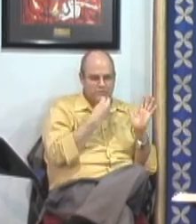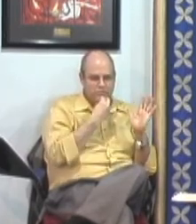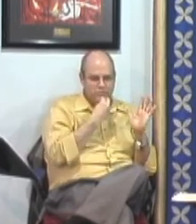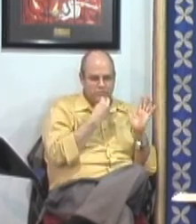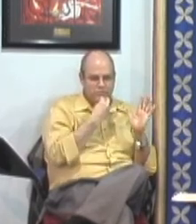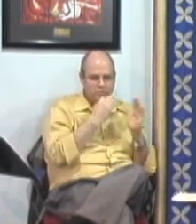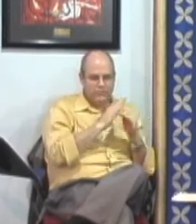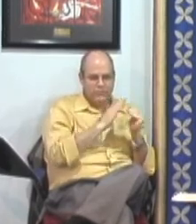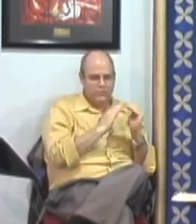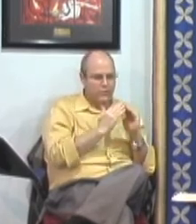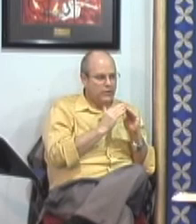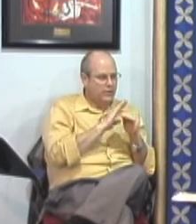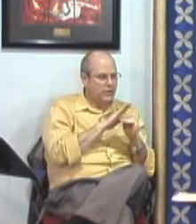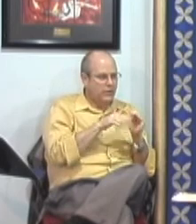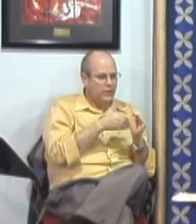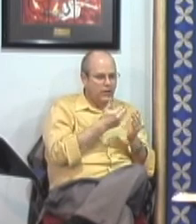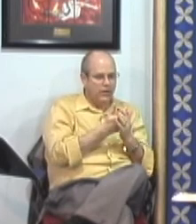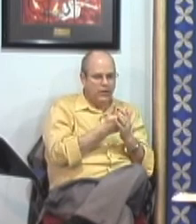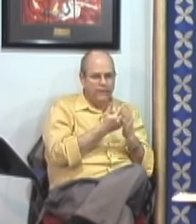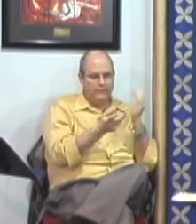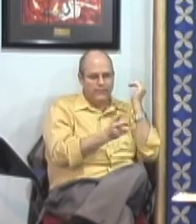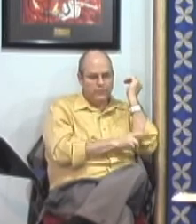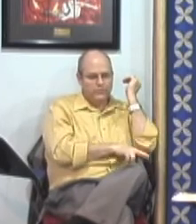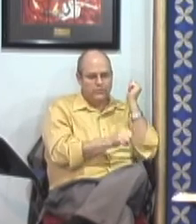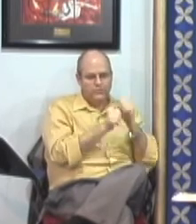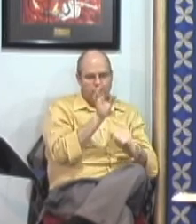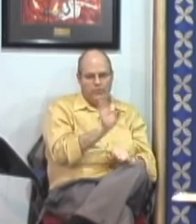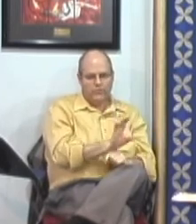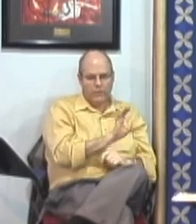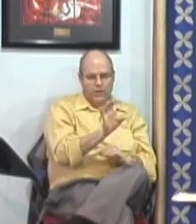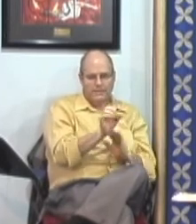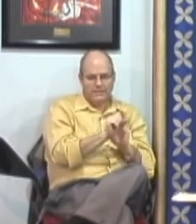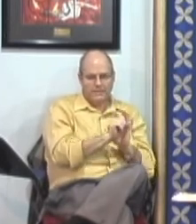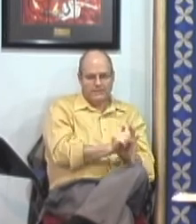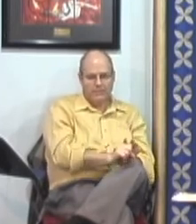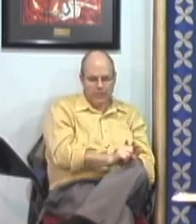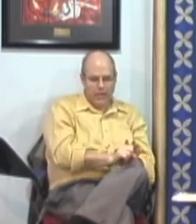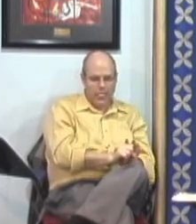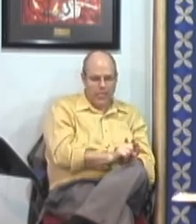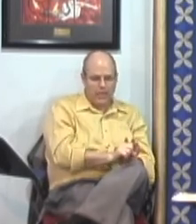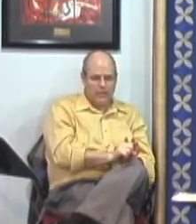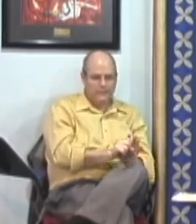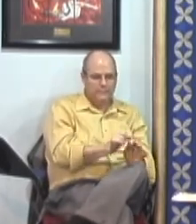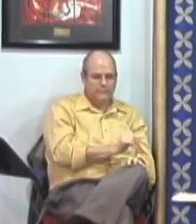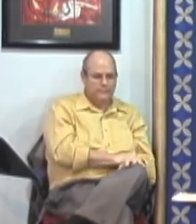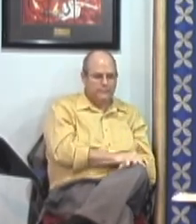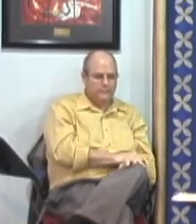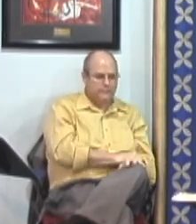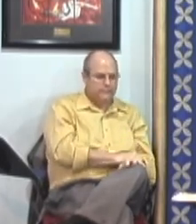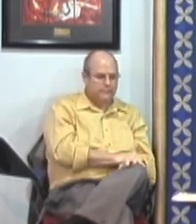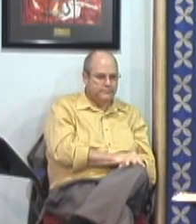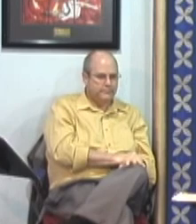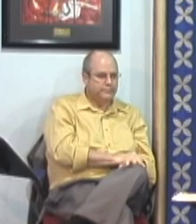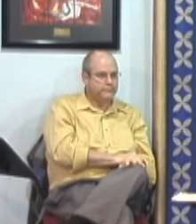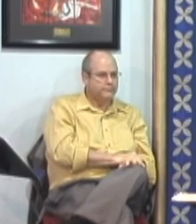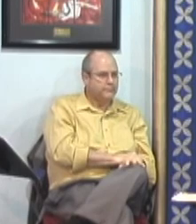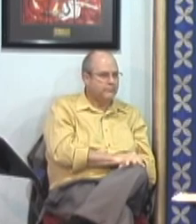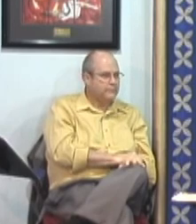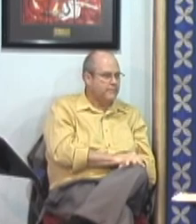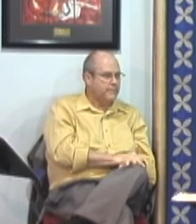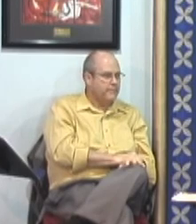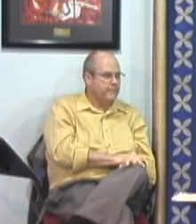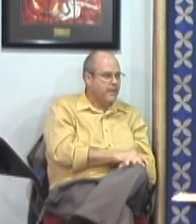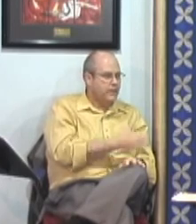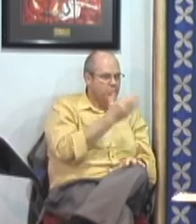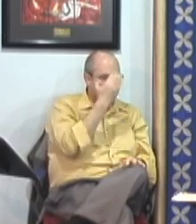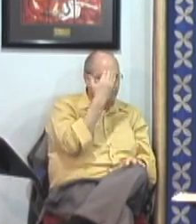community because of all of the persecution with the cross as a symbol. But it's the cross. I'm going to use the cross here. And I want you to